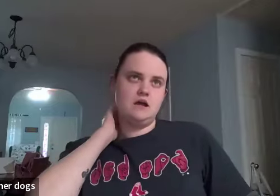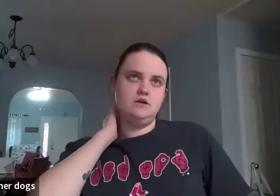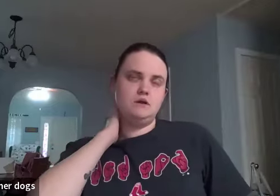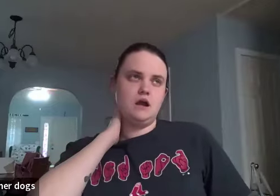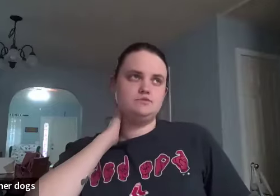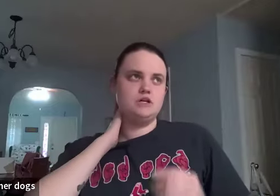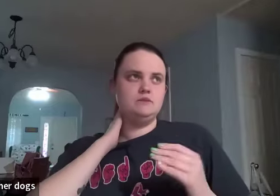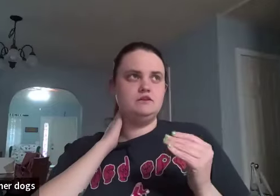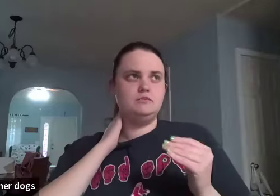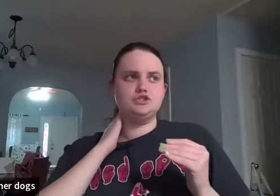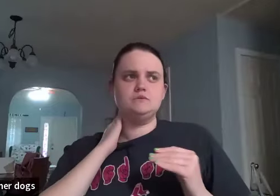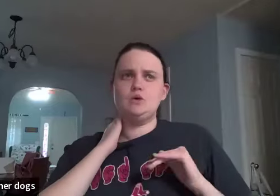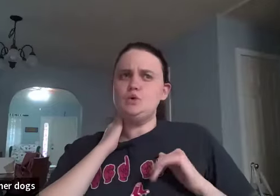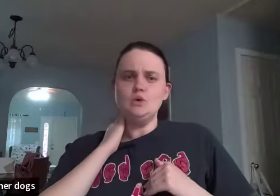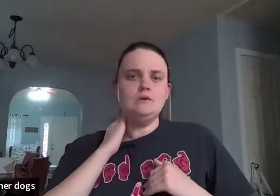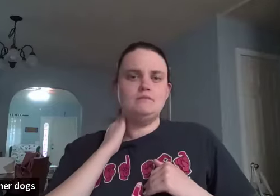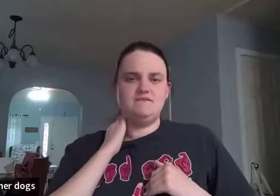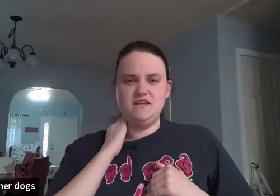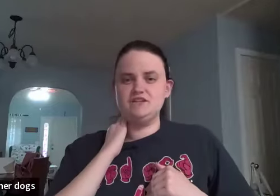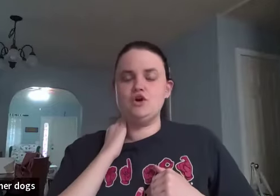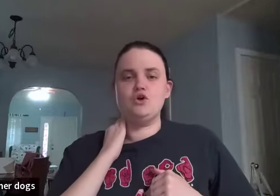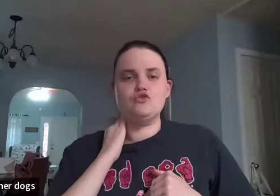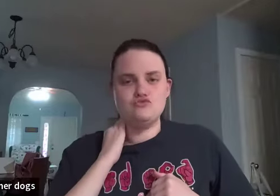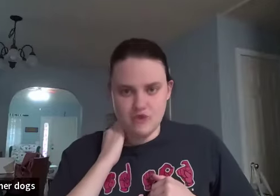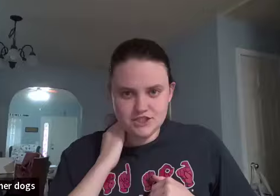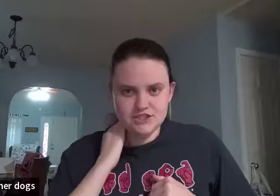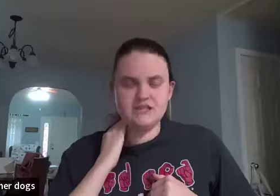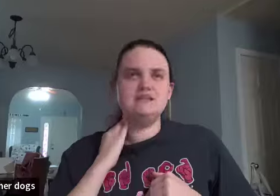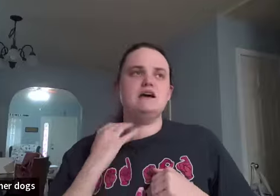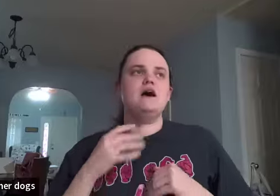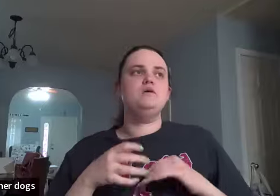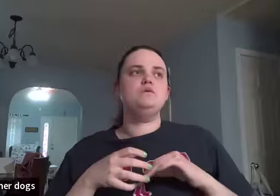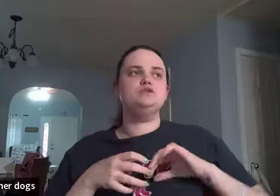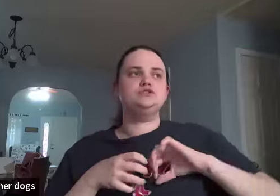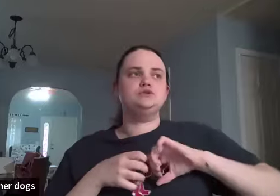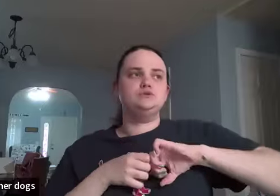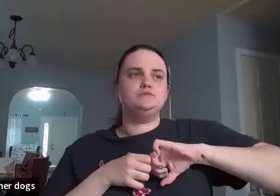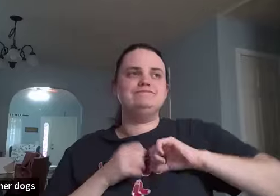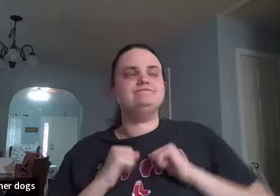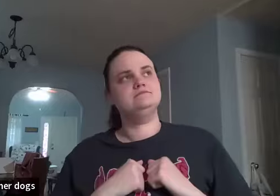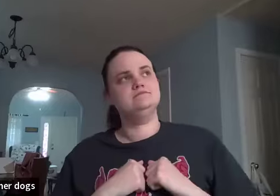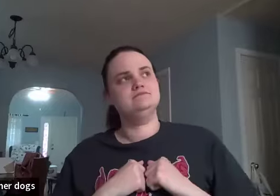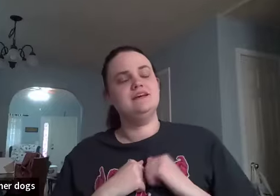I know when I'm trying to be a little more shown, like my feelings are crushed, is I will do